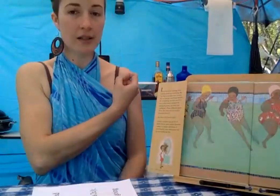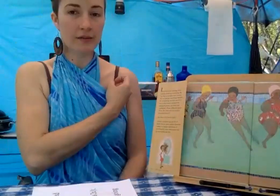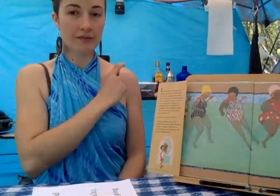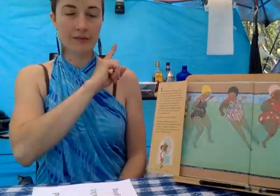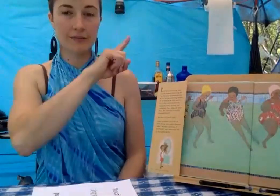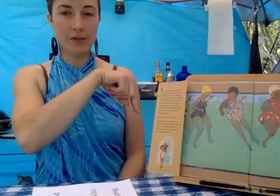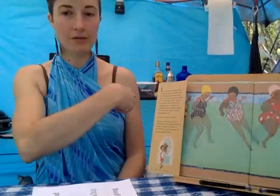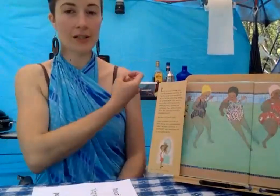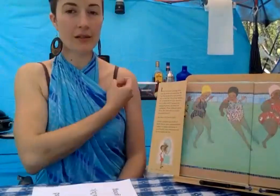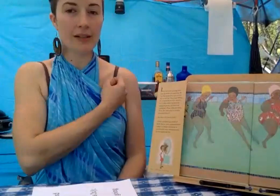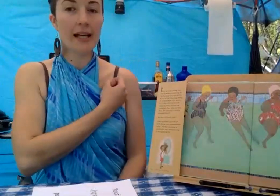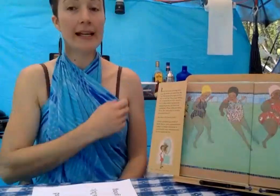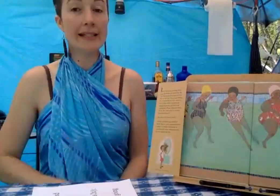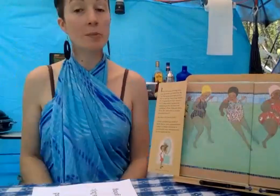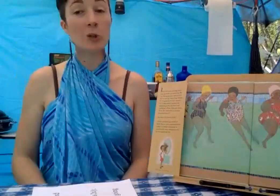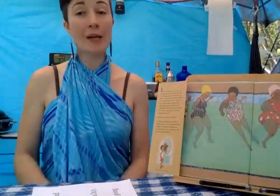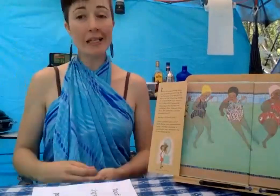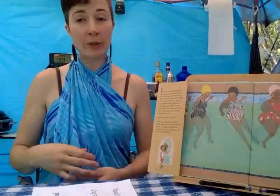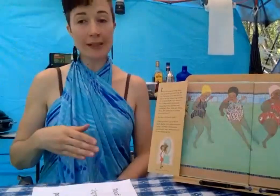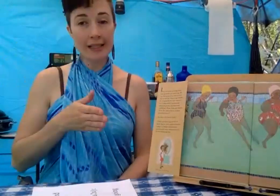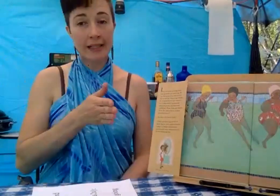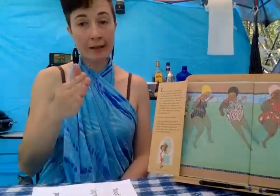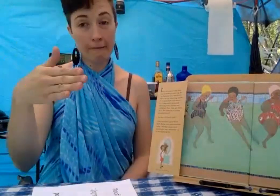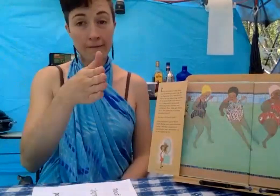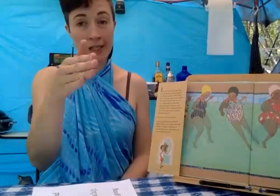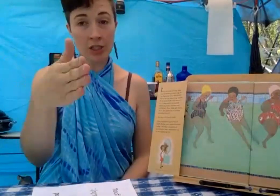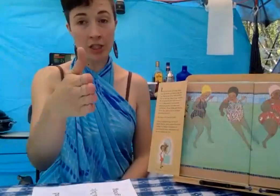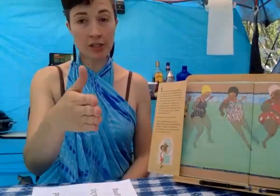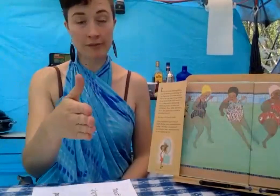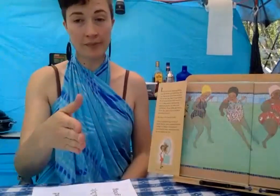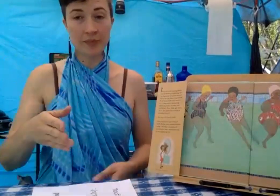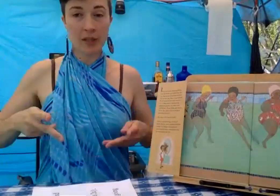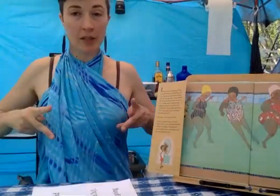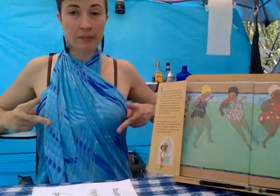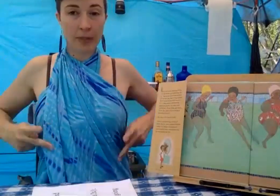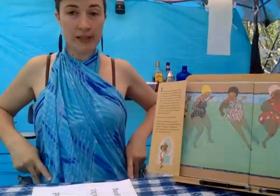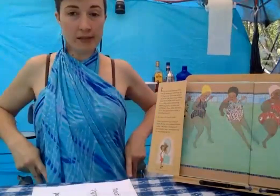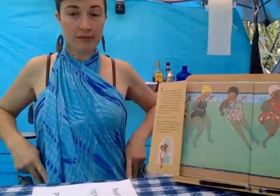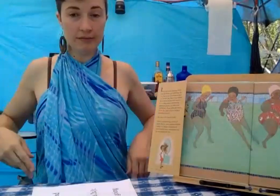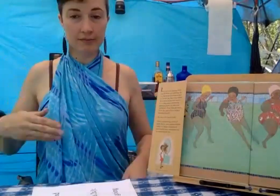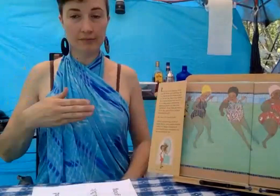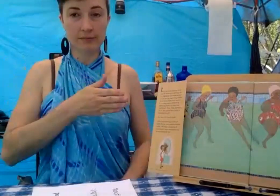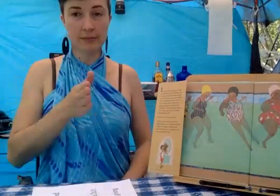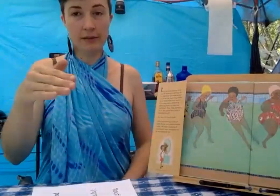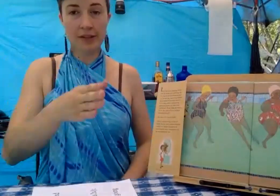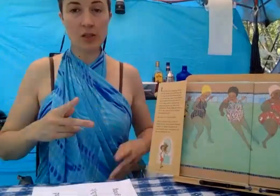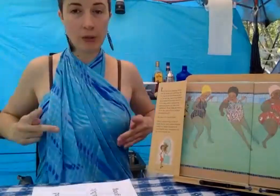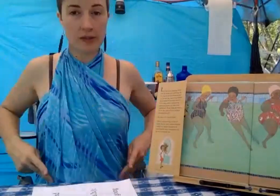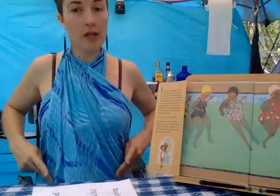Julián is a mermaid. I will sign fish person. Fish person.